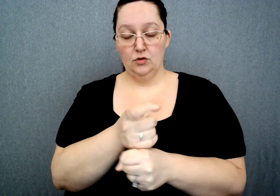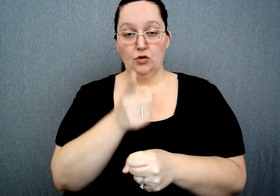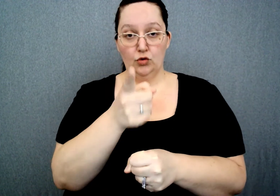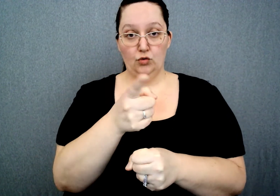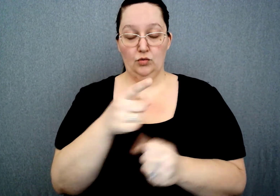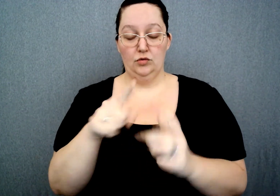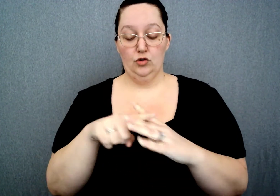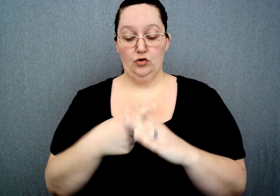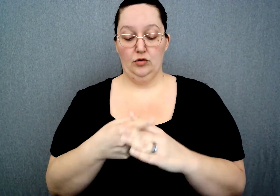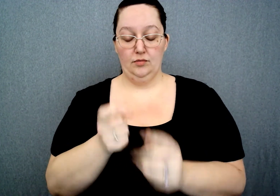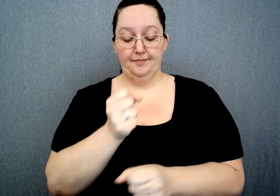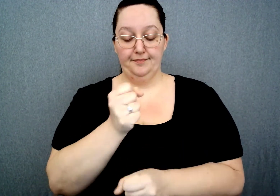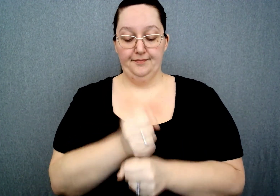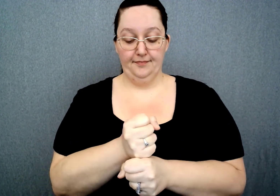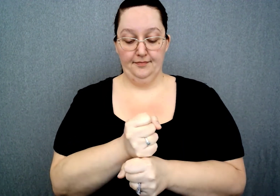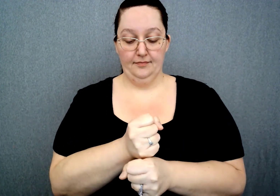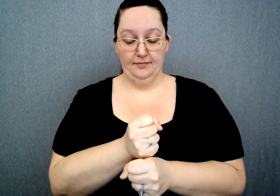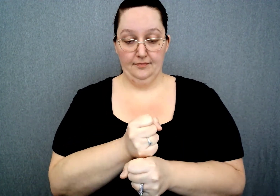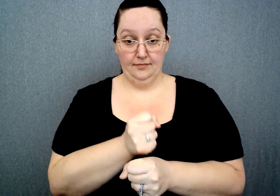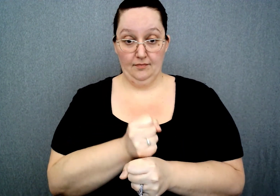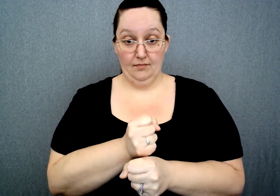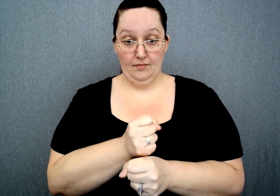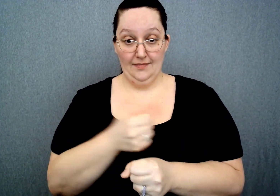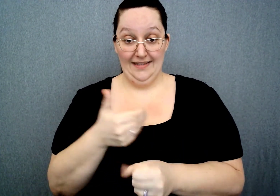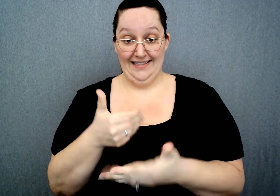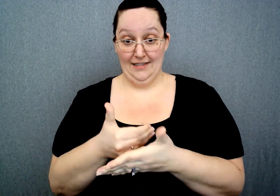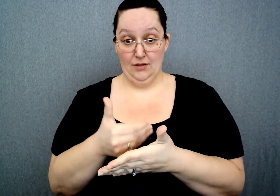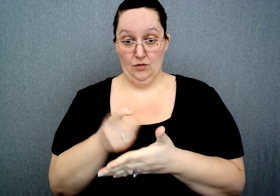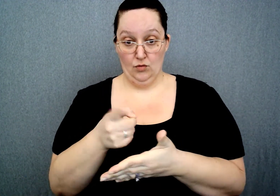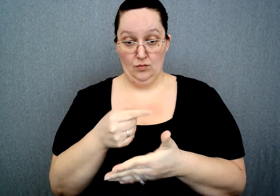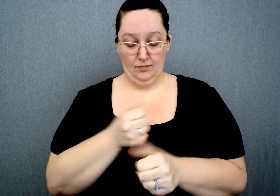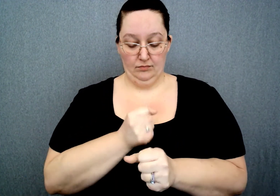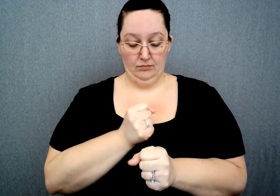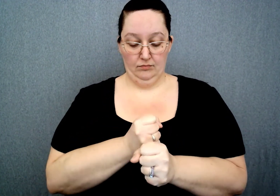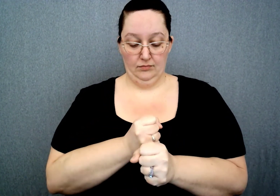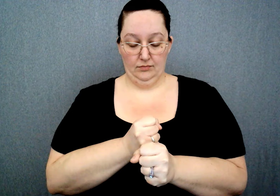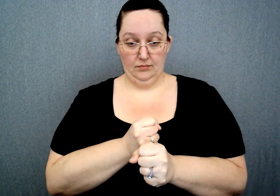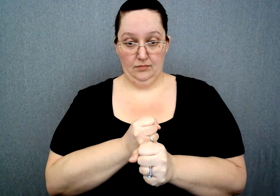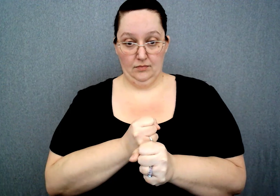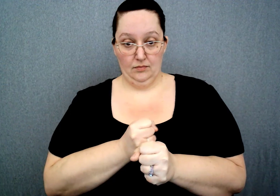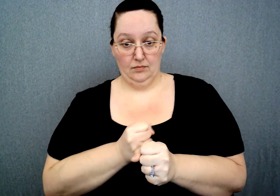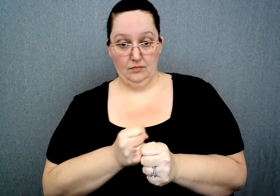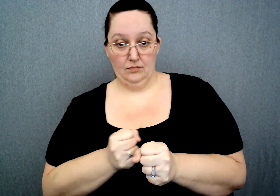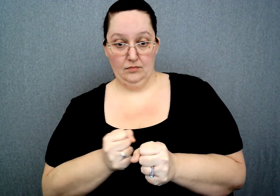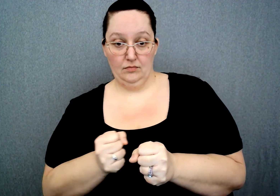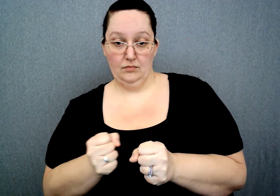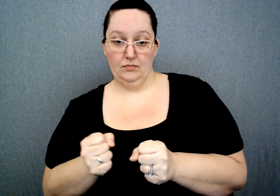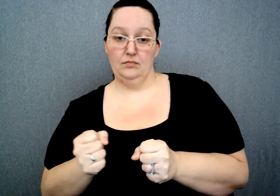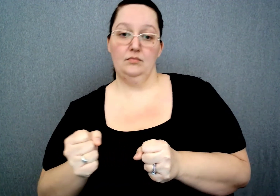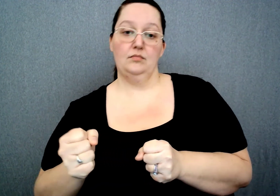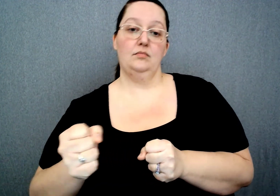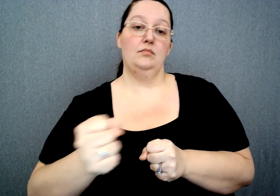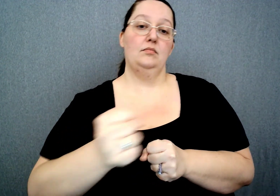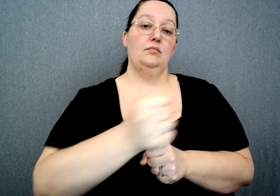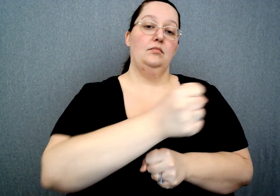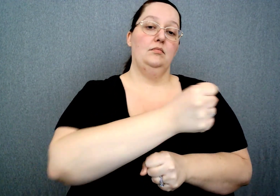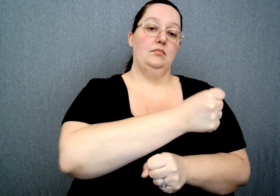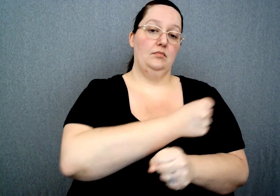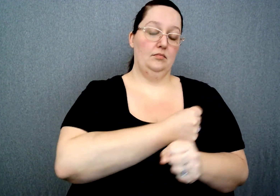So I'm right-handed, and I'm going to grind counterclockwise. All right, you're starting near you and then going